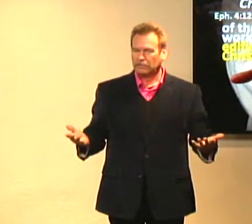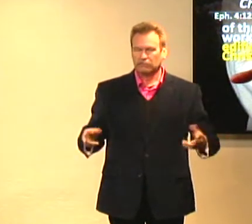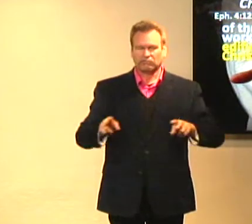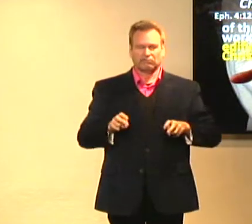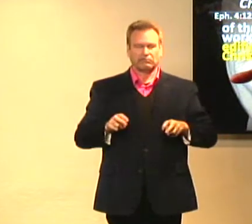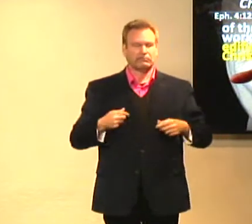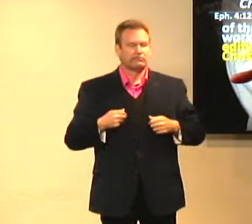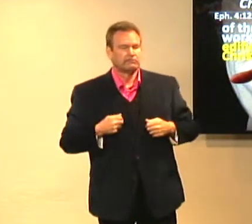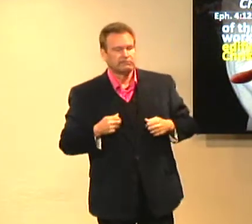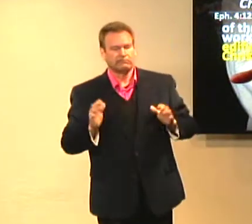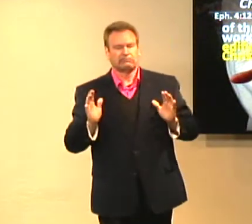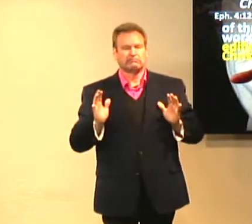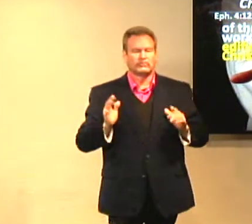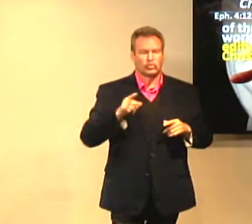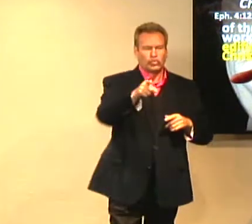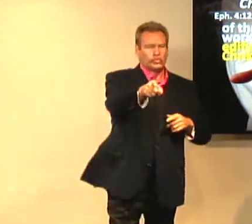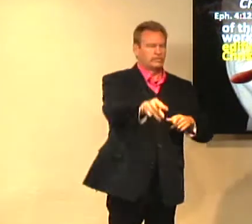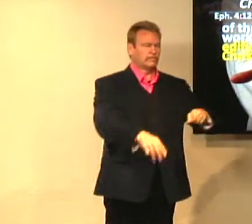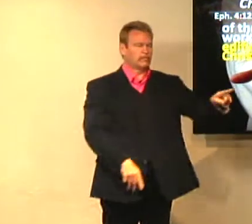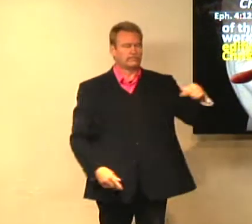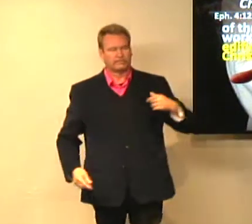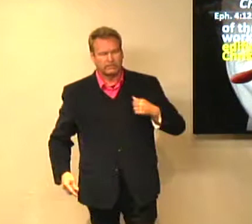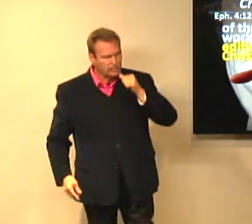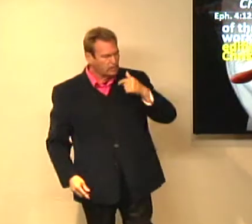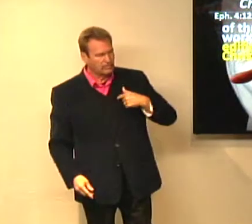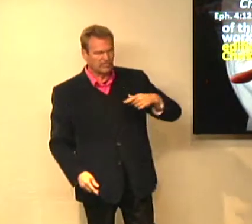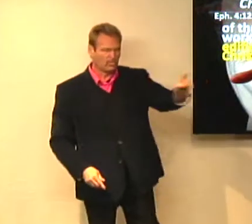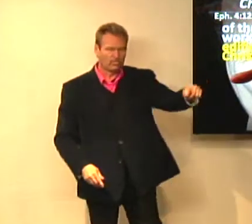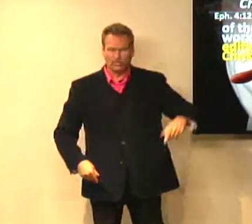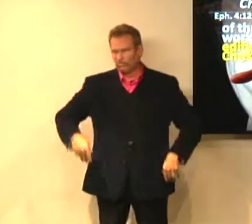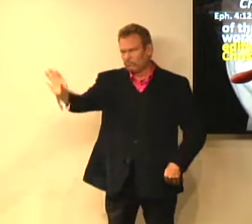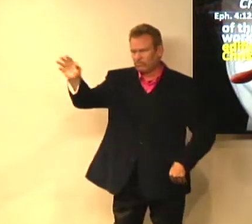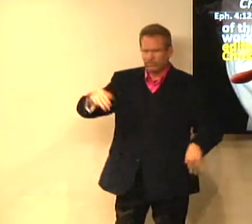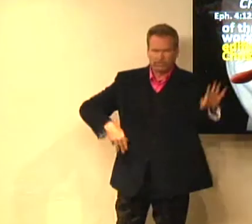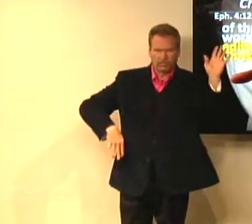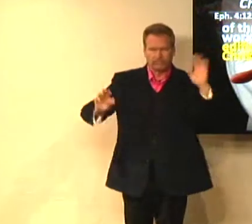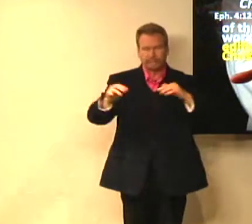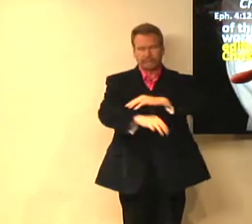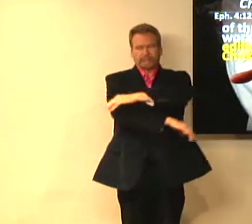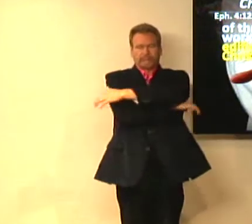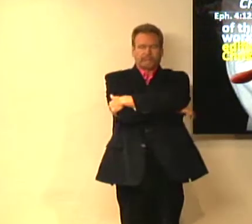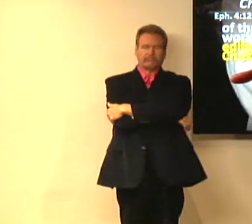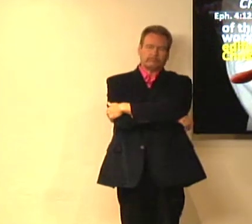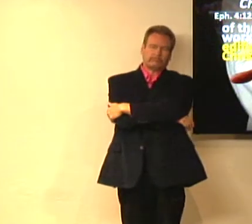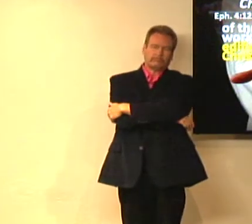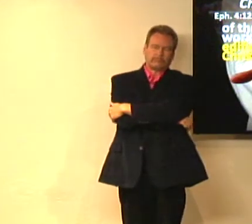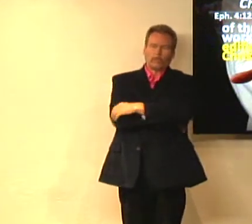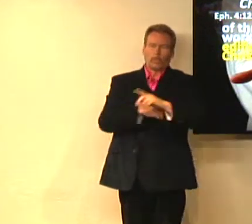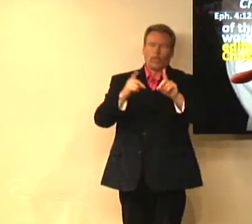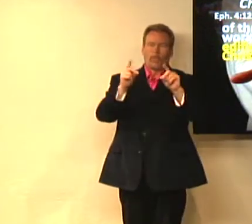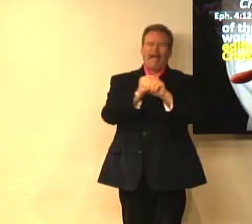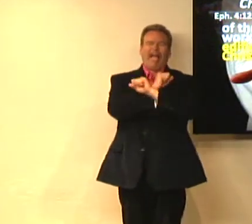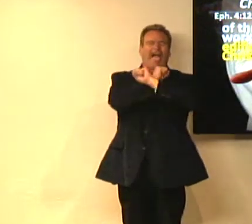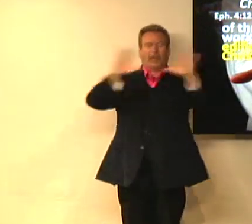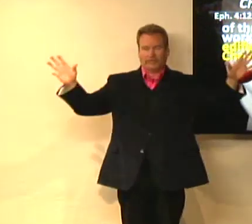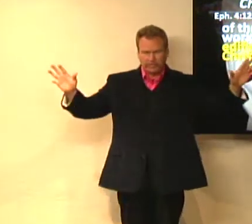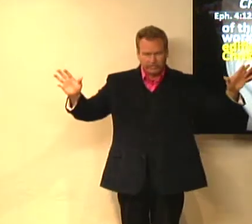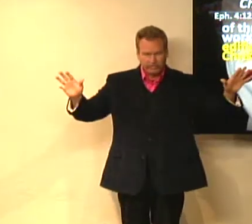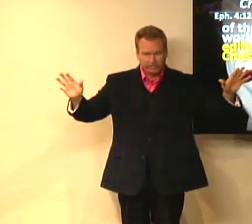share. We can't be stingy with our gifts and say, I'm not helping you. I'm not gonna help you. I'm just gonna stand